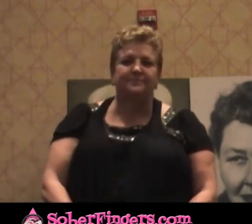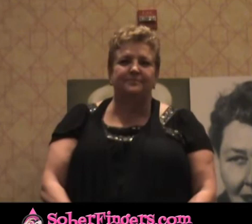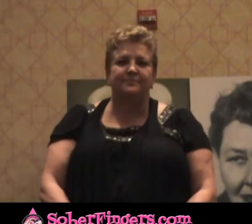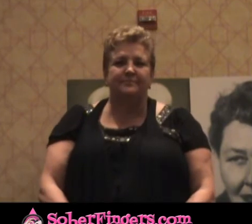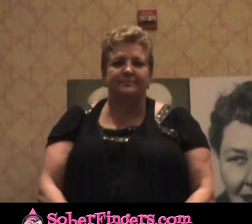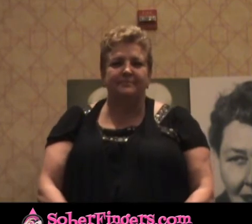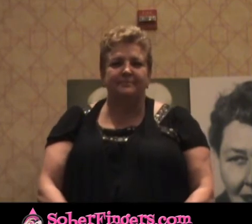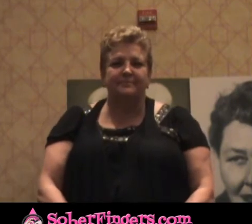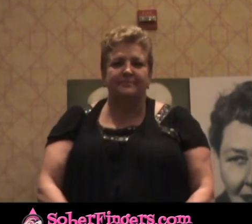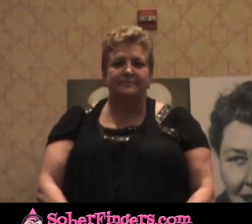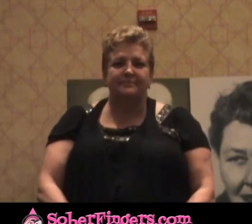because they want to be with me.